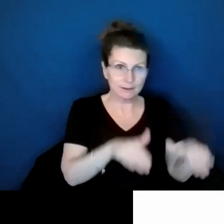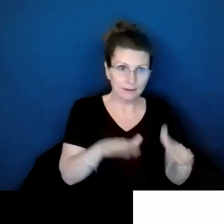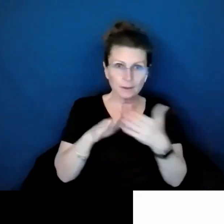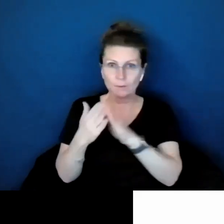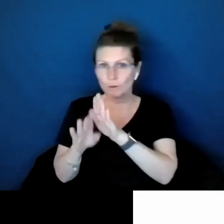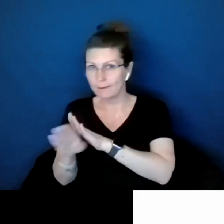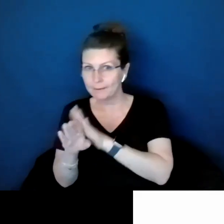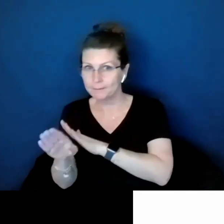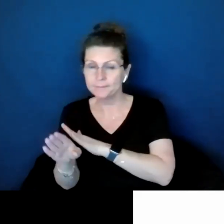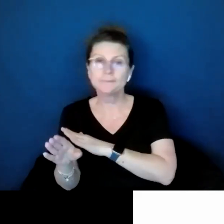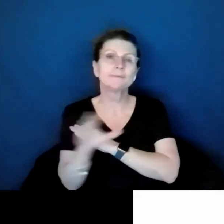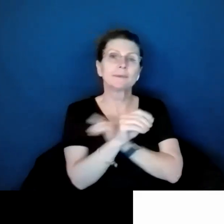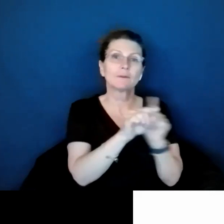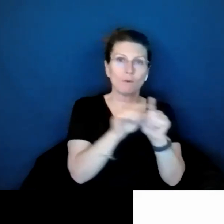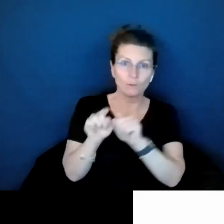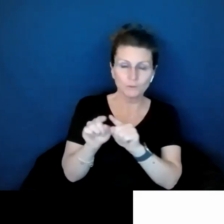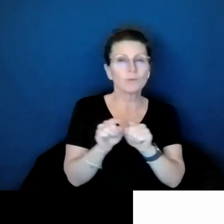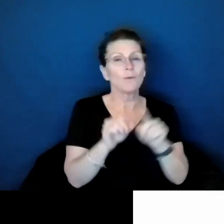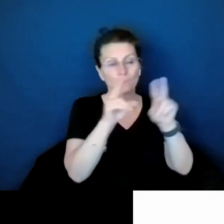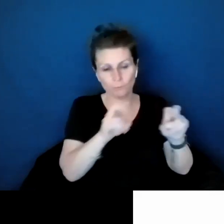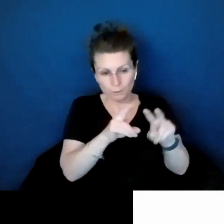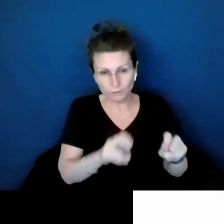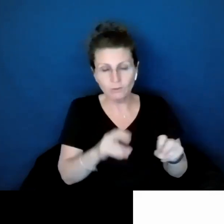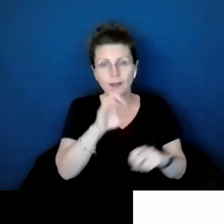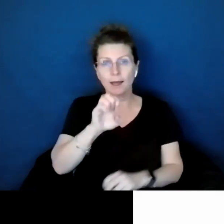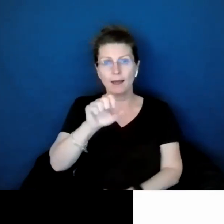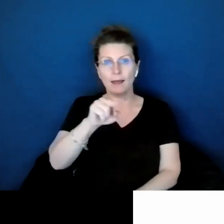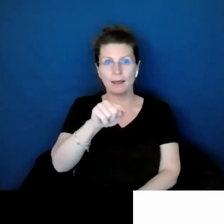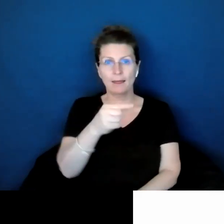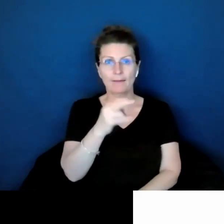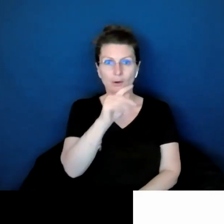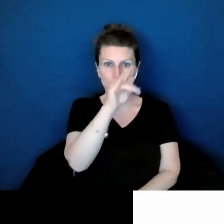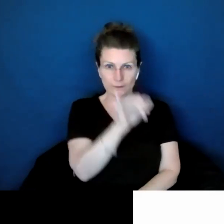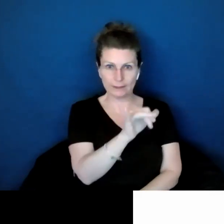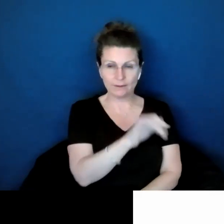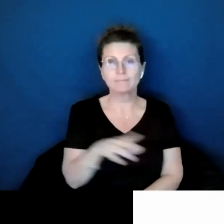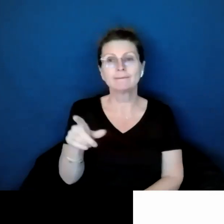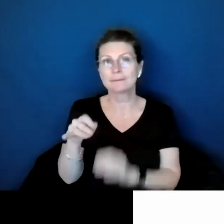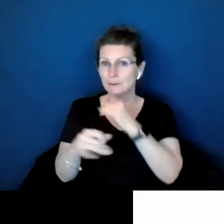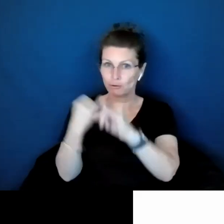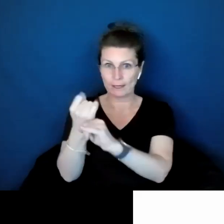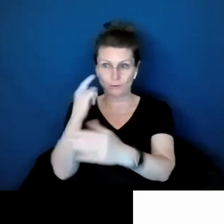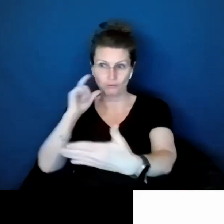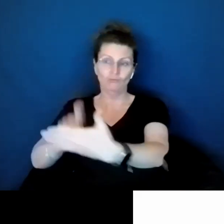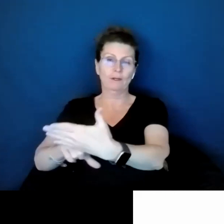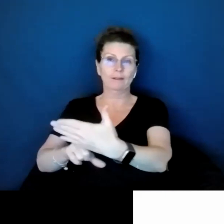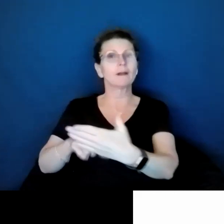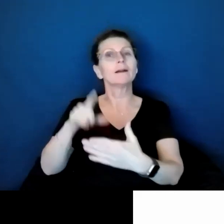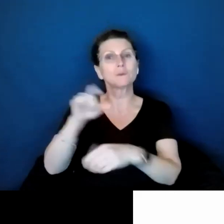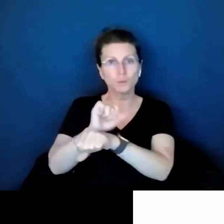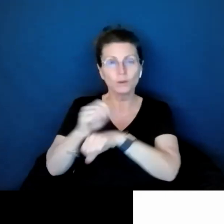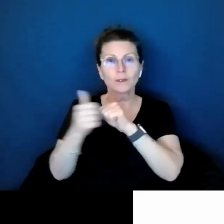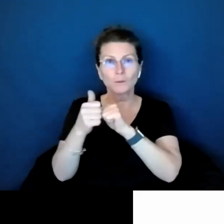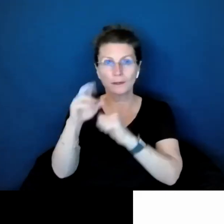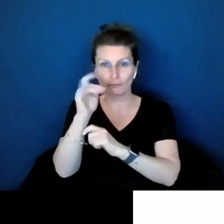development, and critical ethnography. He's internationally renowned for tackling issues of racial inequity